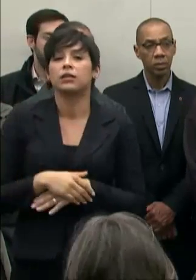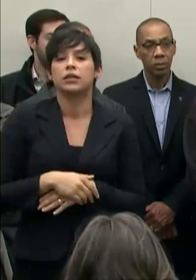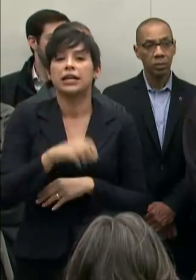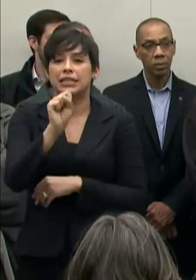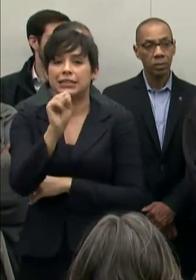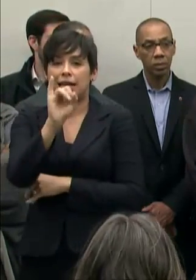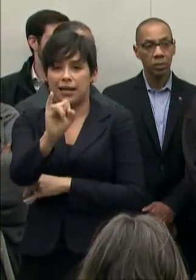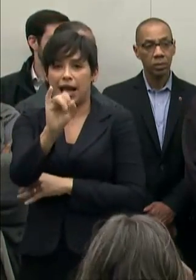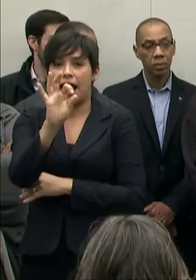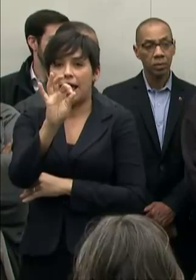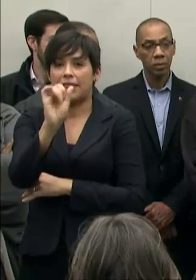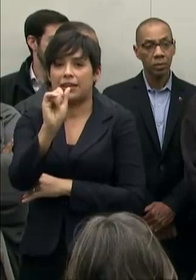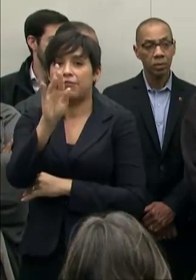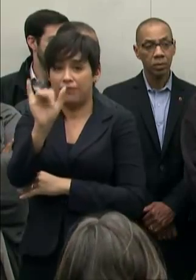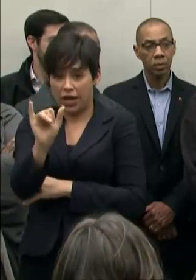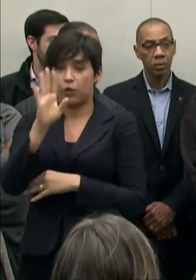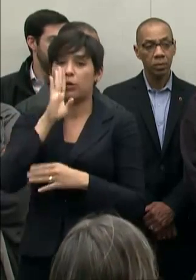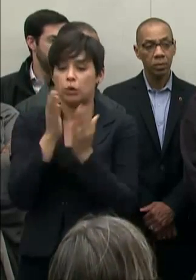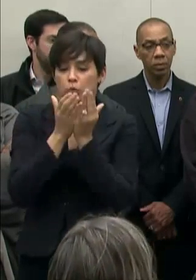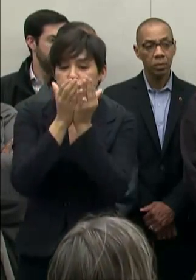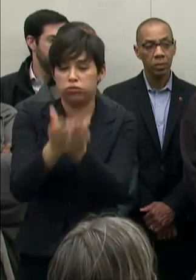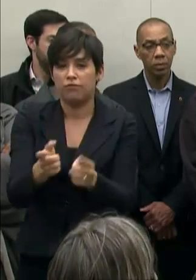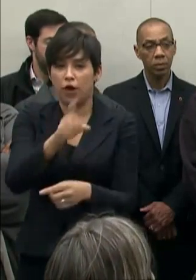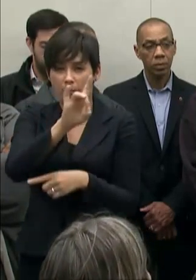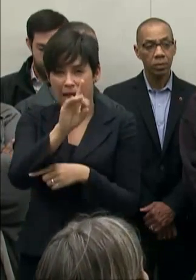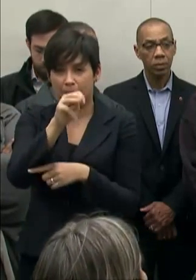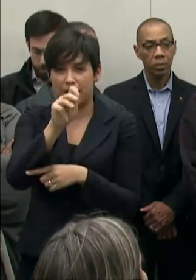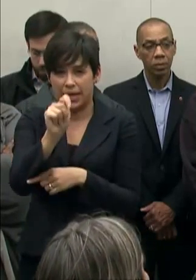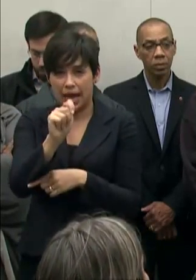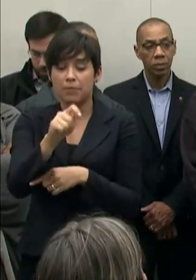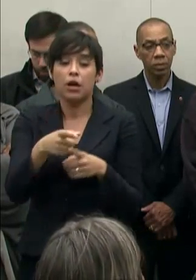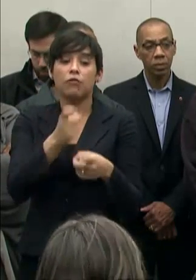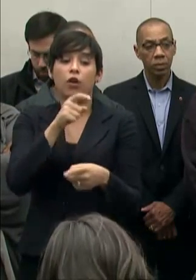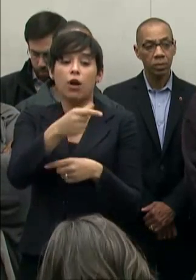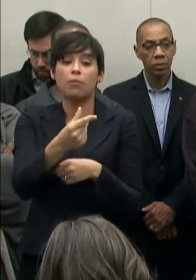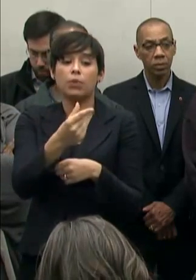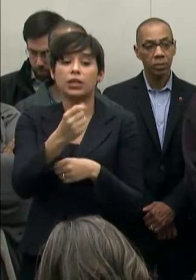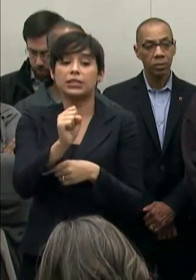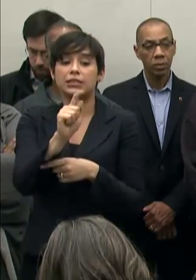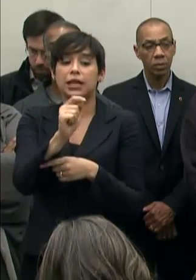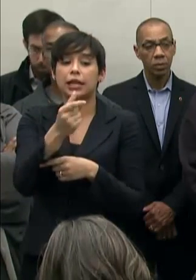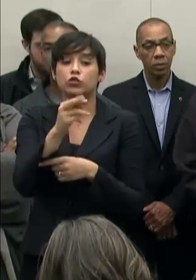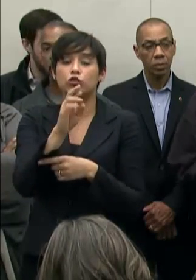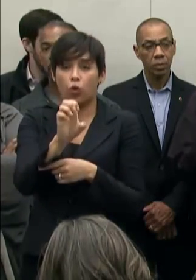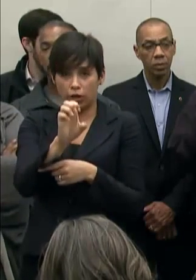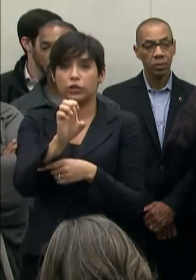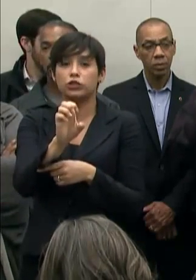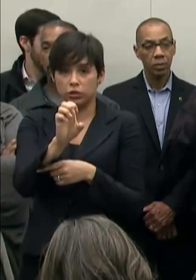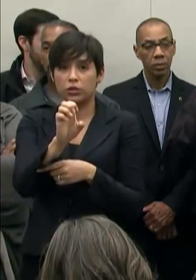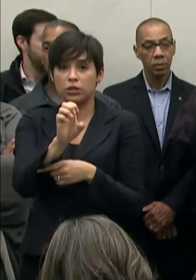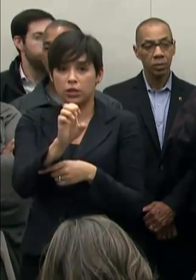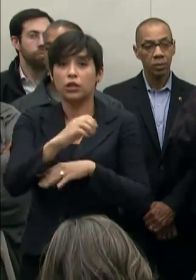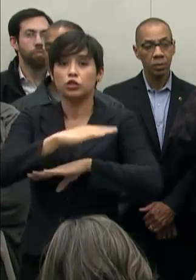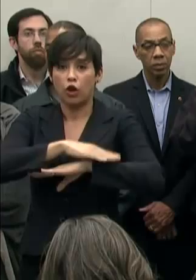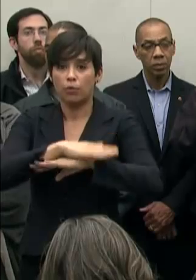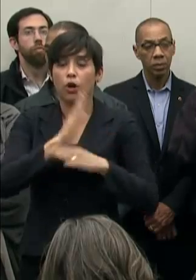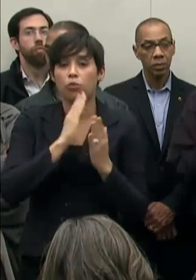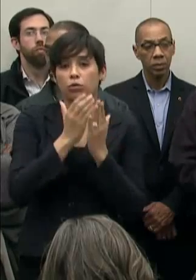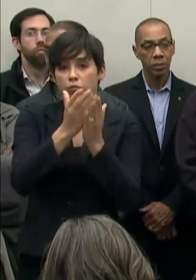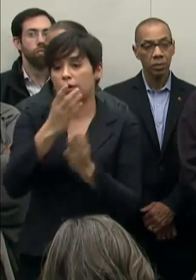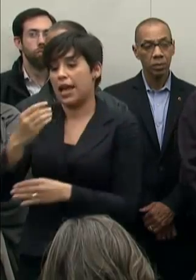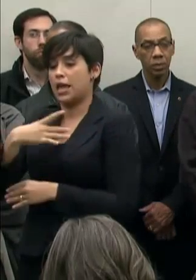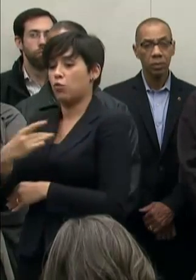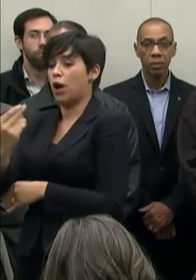until 8 p.m. from St. George Terminal and 8:30 from Whitehall Terminal this evening, after which service will be suspended